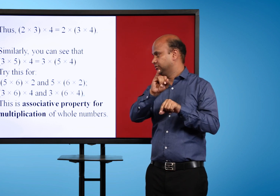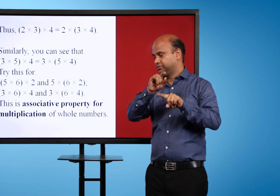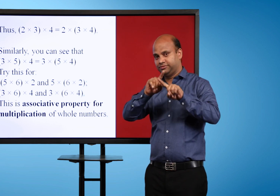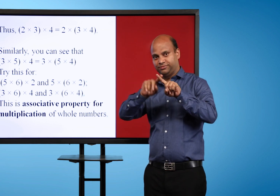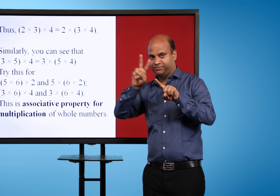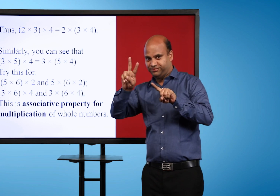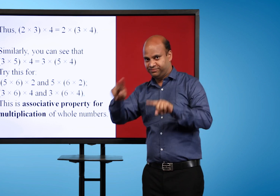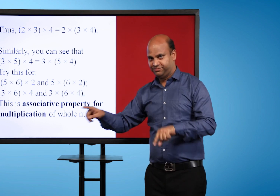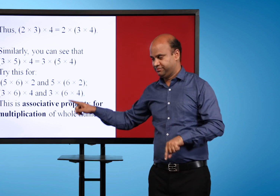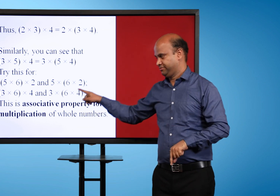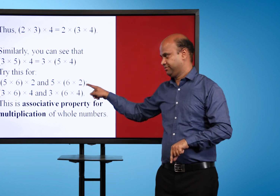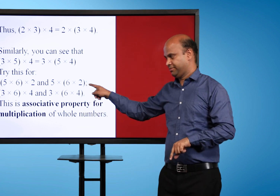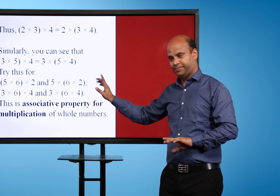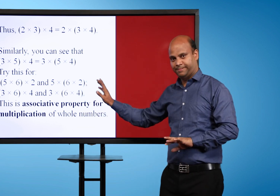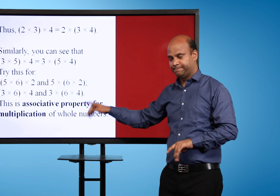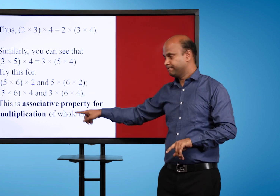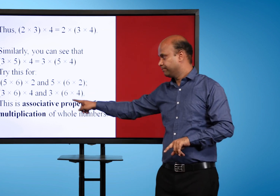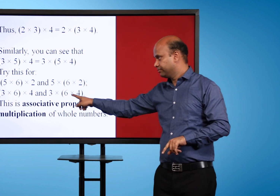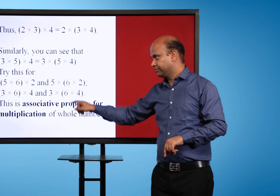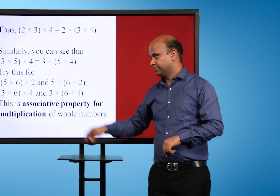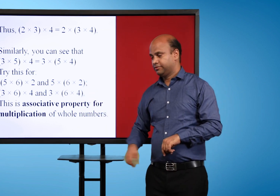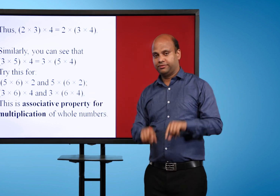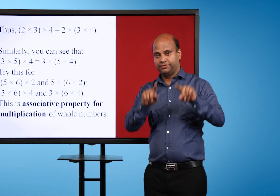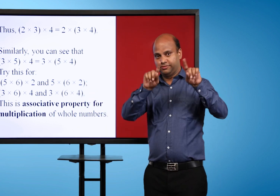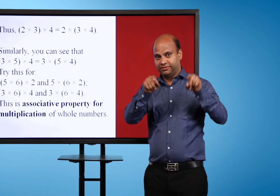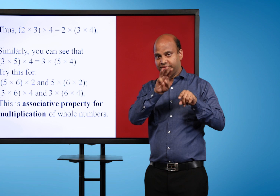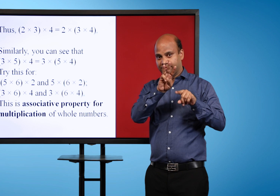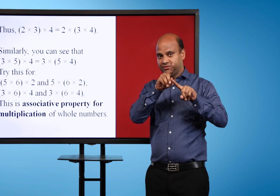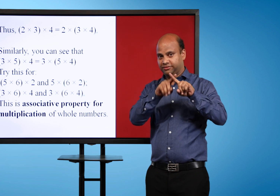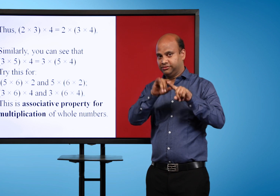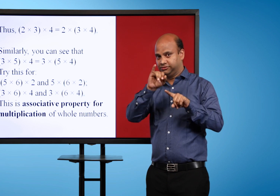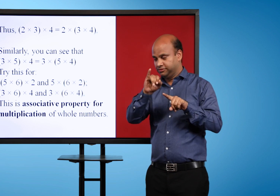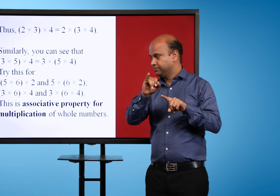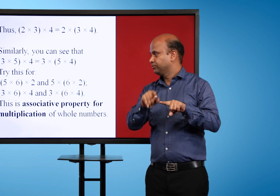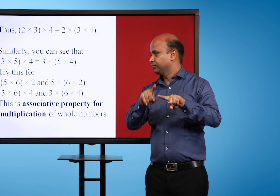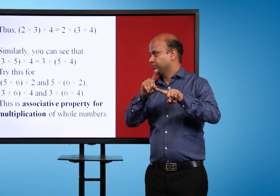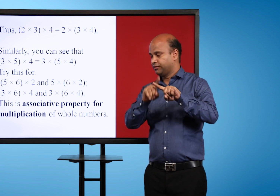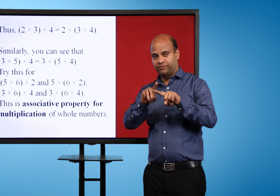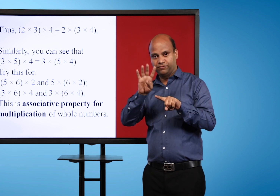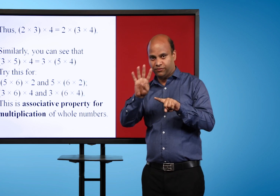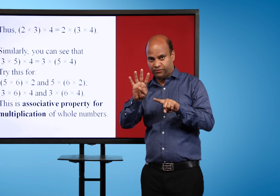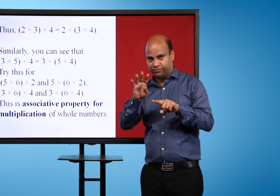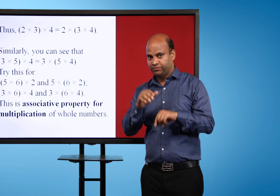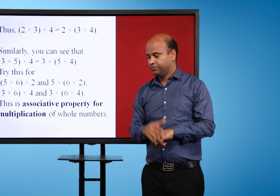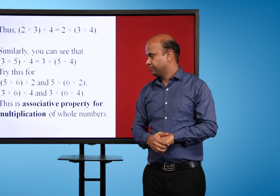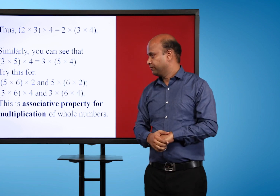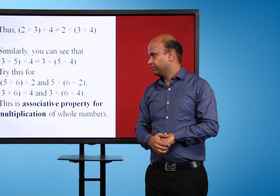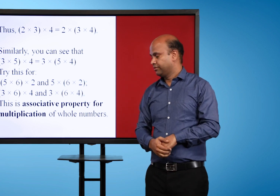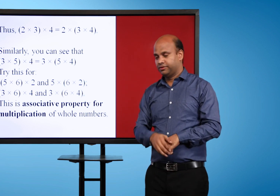multiplied by, in brackets, 6 multiplied by 2. In brackets, 3 multiplied by 6 multiplied by 4